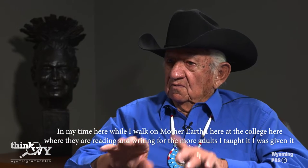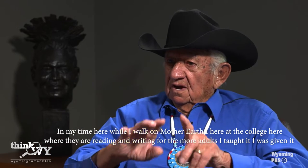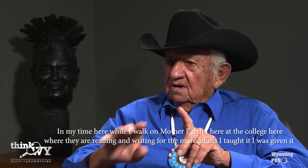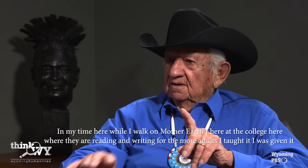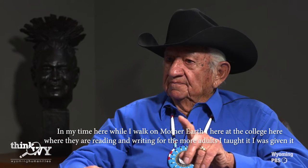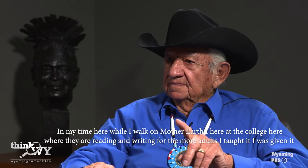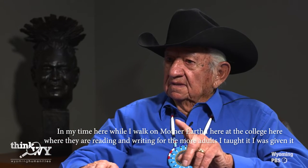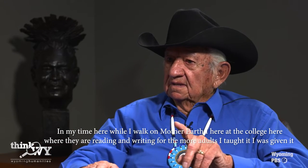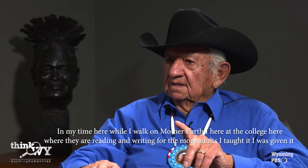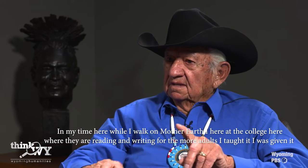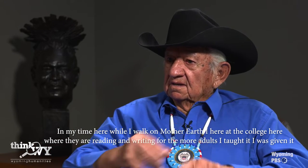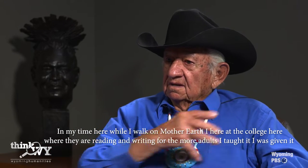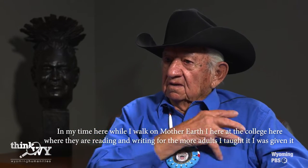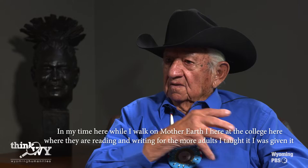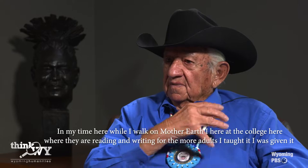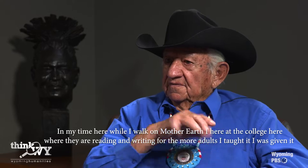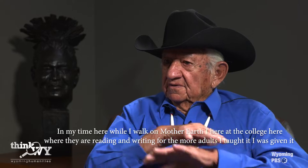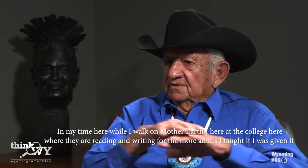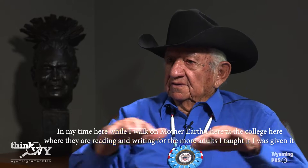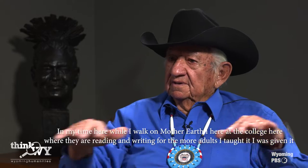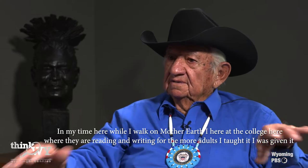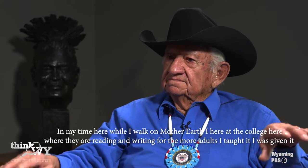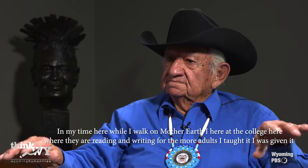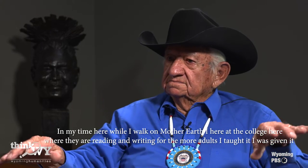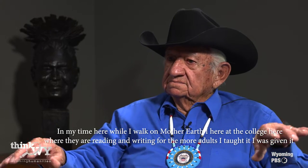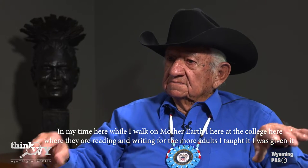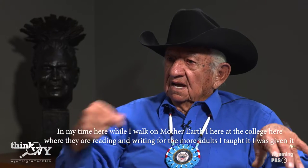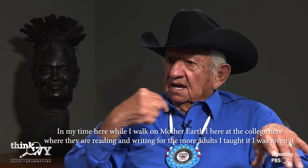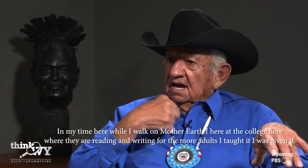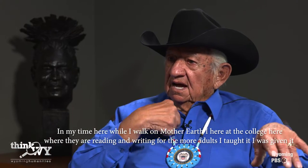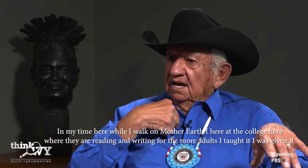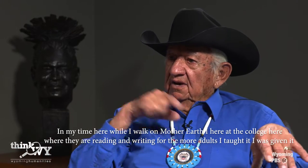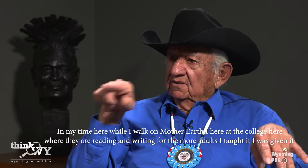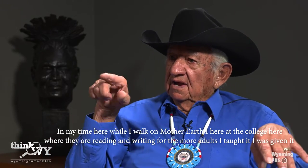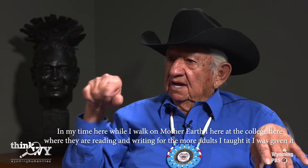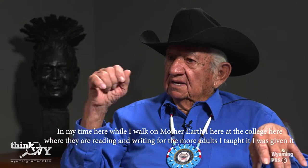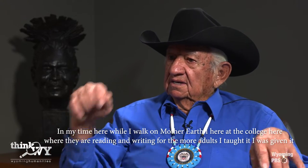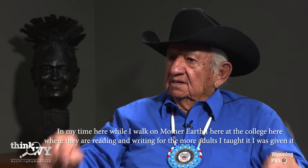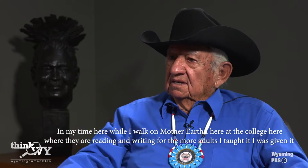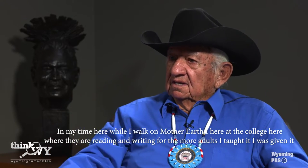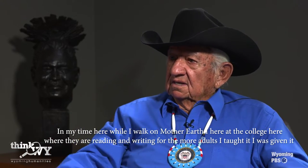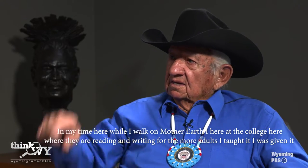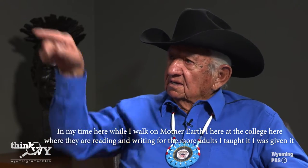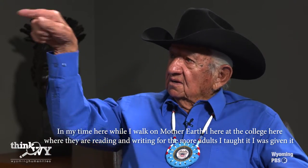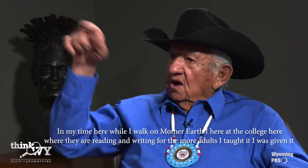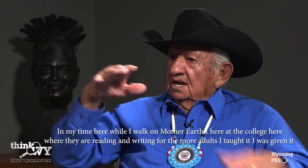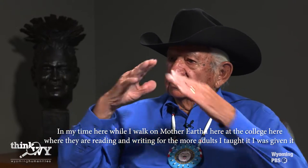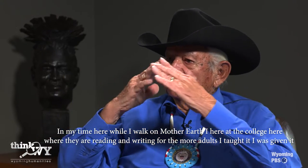walk on Mother Earth, I hear at the college here